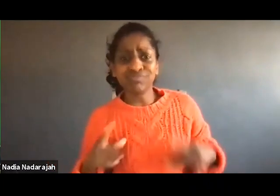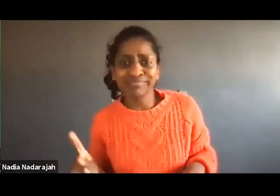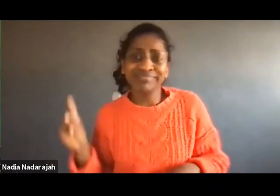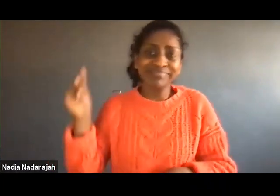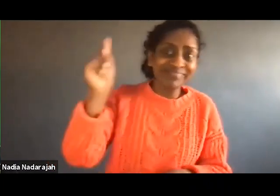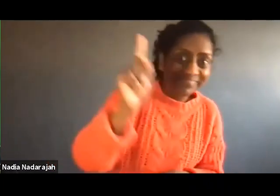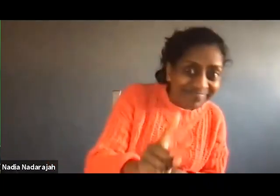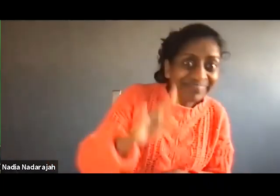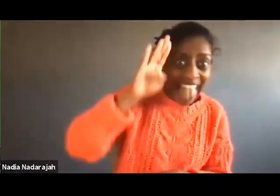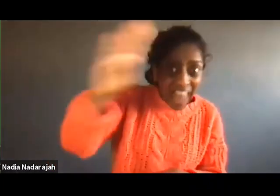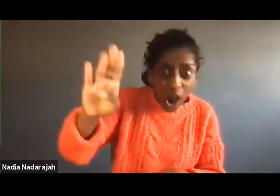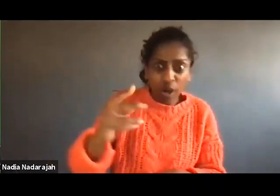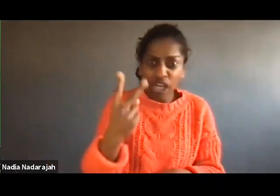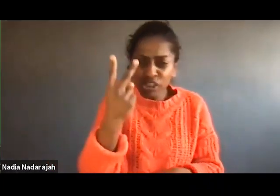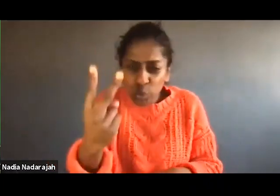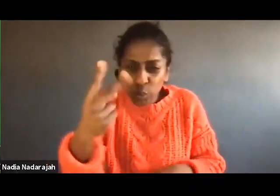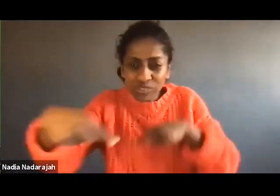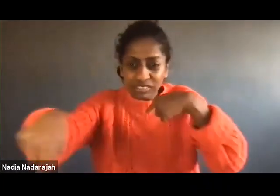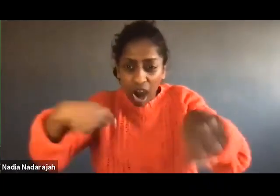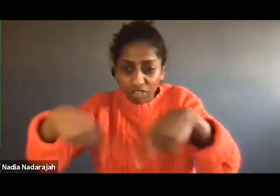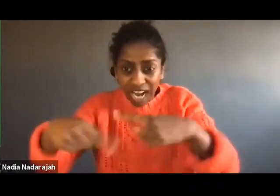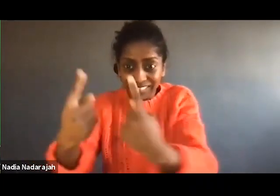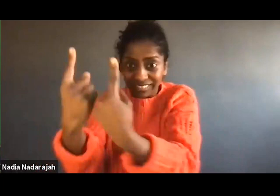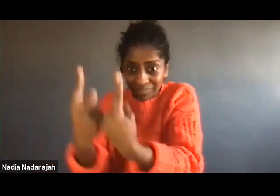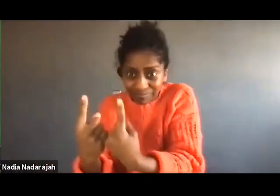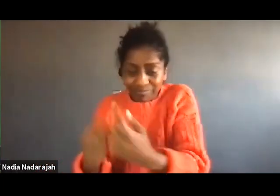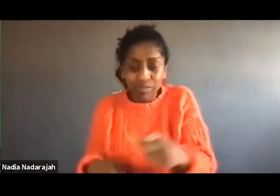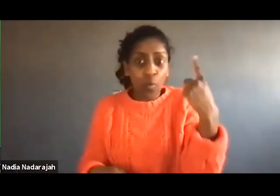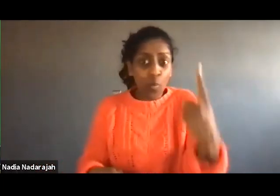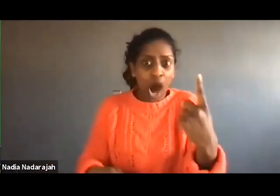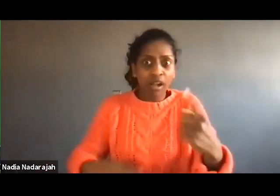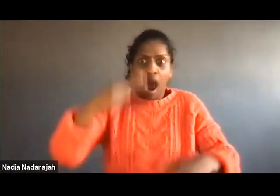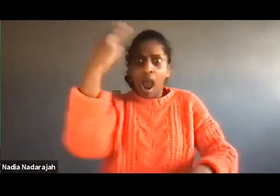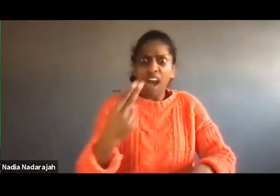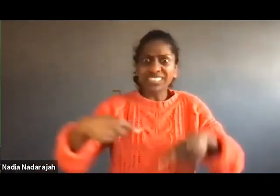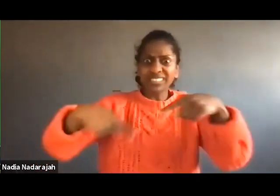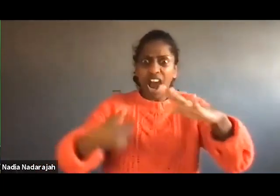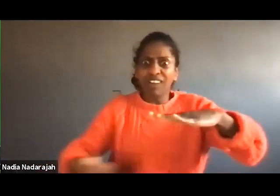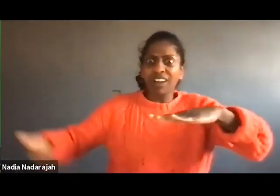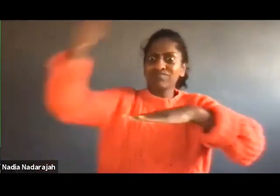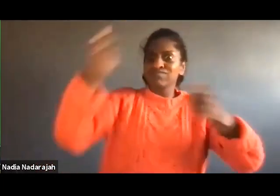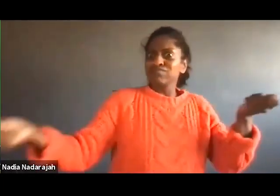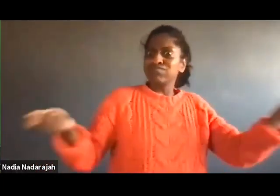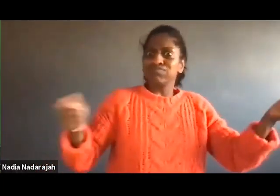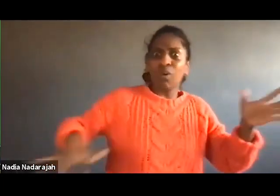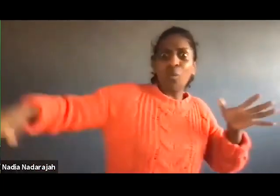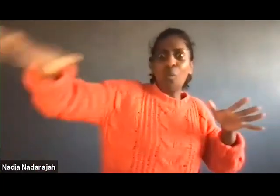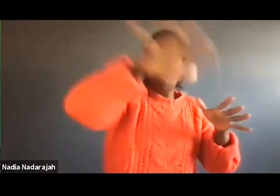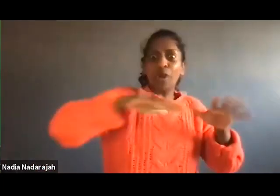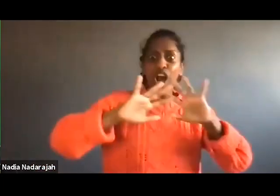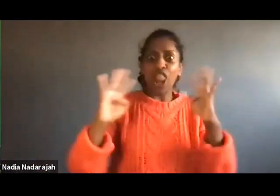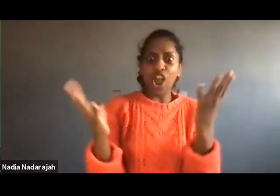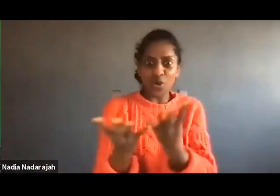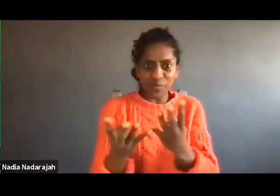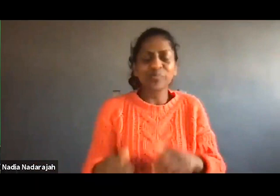Sometimes auditions aren't sort of standing in front of people and performing. It can be more like a meeting with one or two directors.